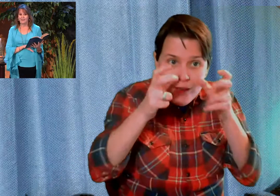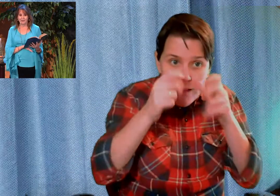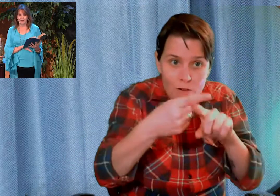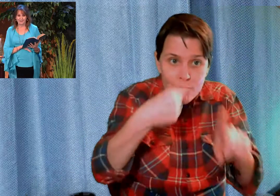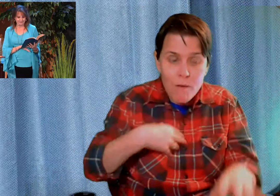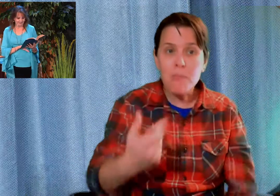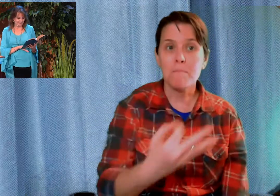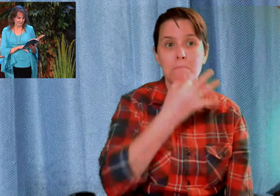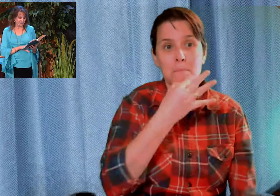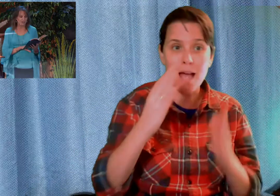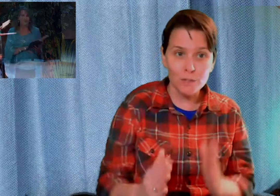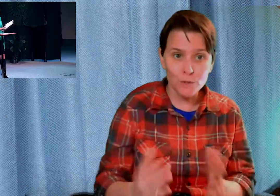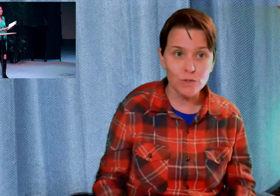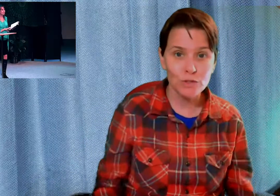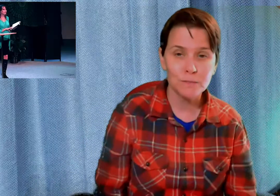Okay.